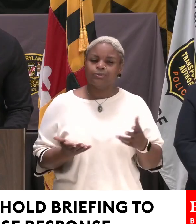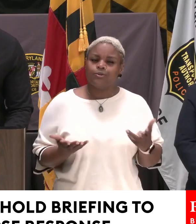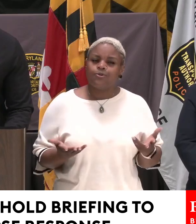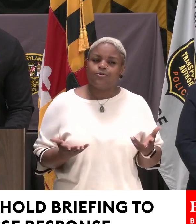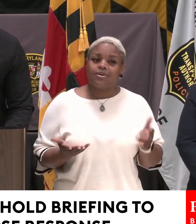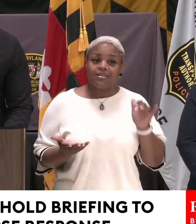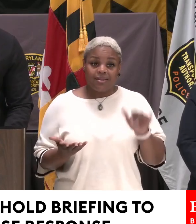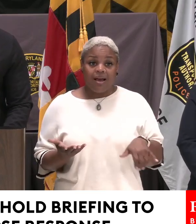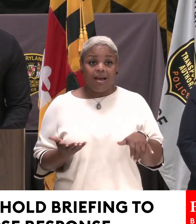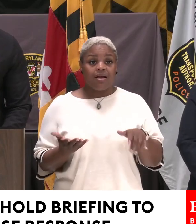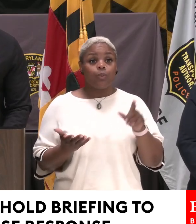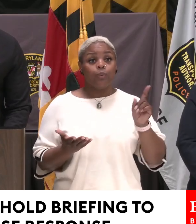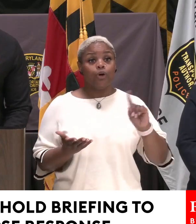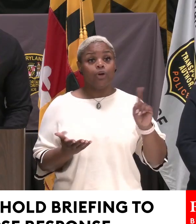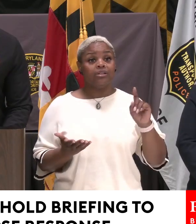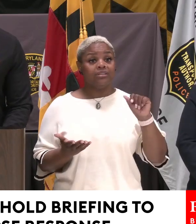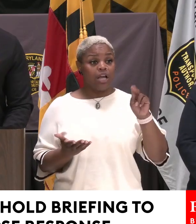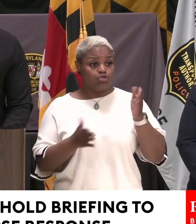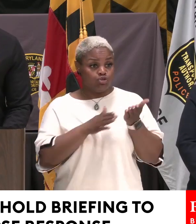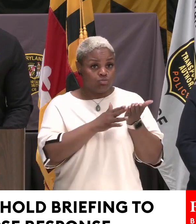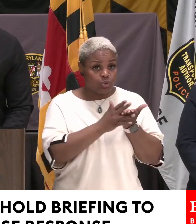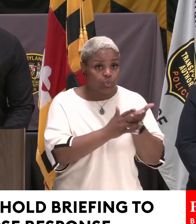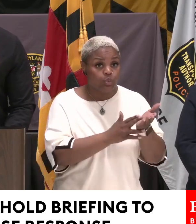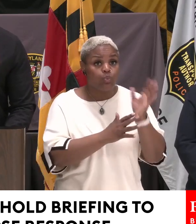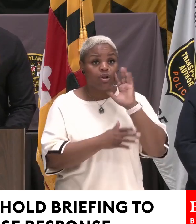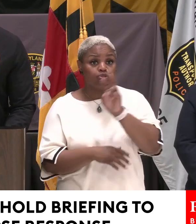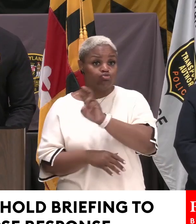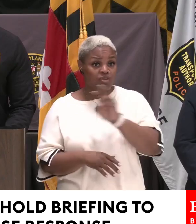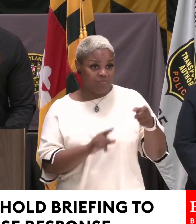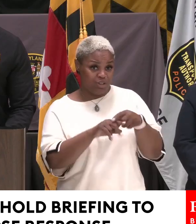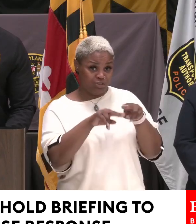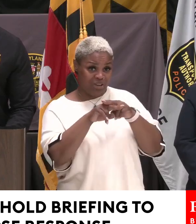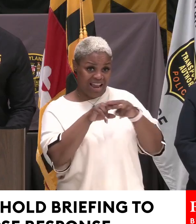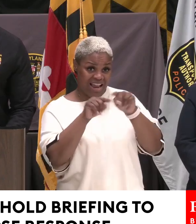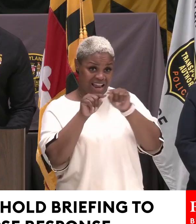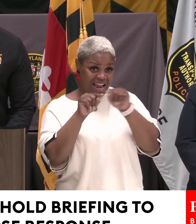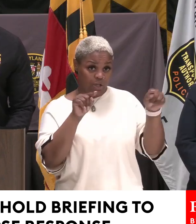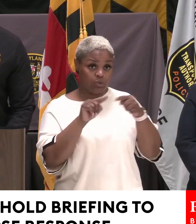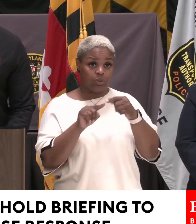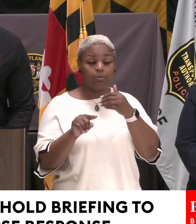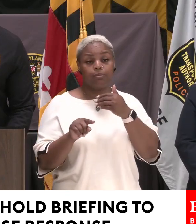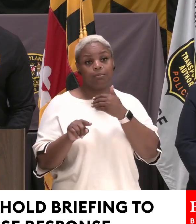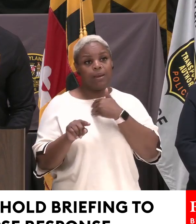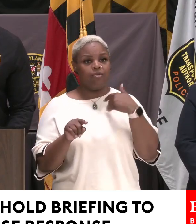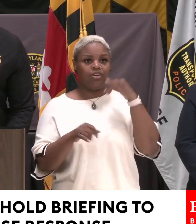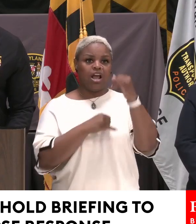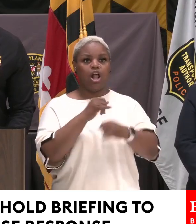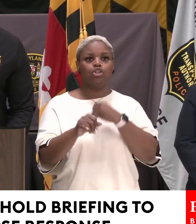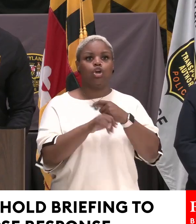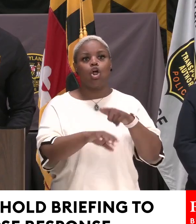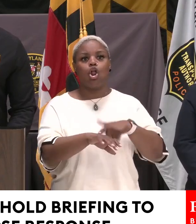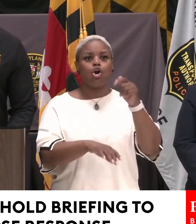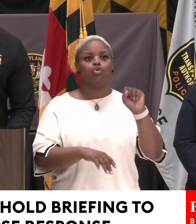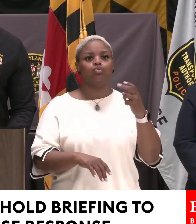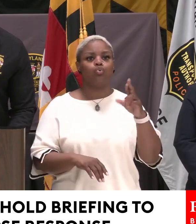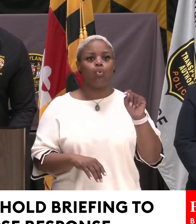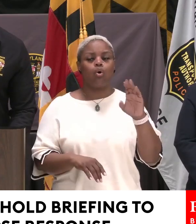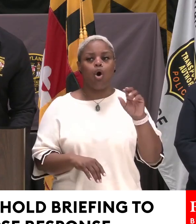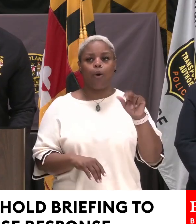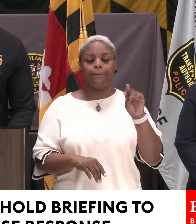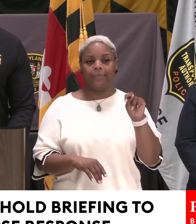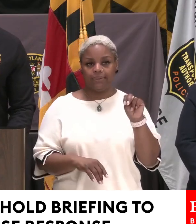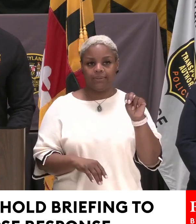These containers will be transferred from rail to the port by members of the International Longshoremen's Association, or